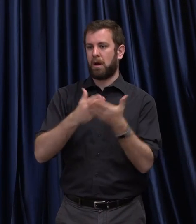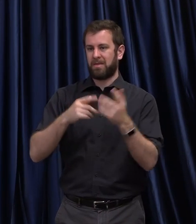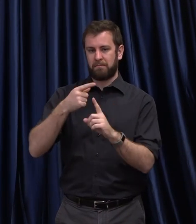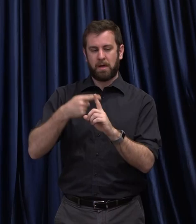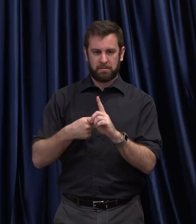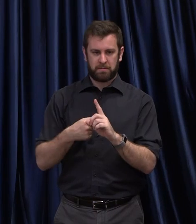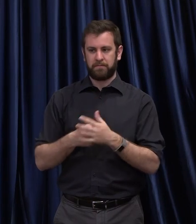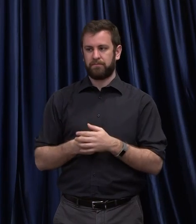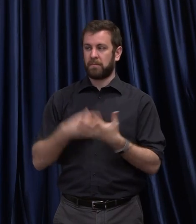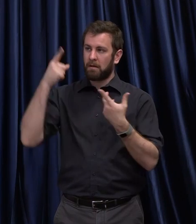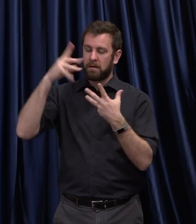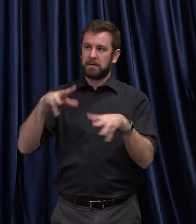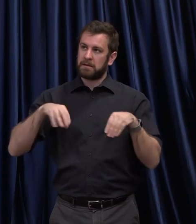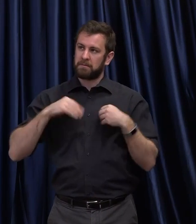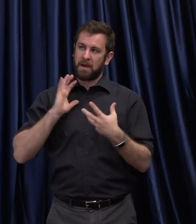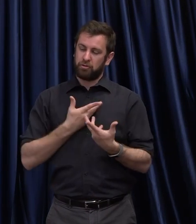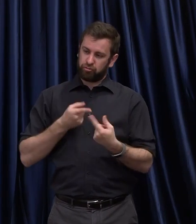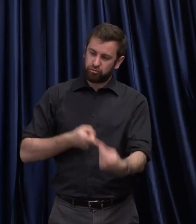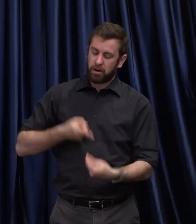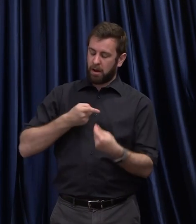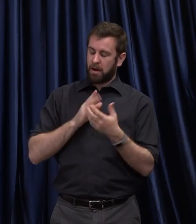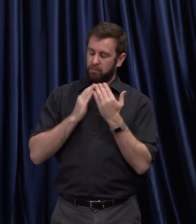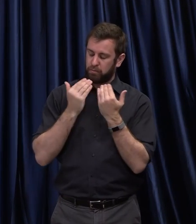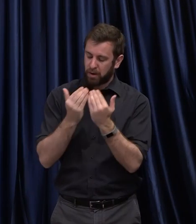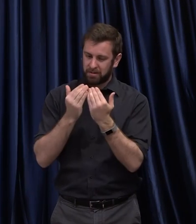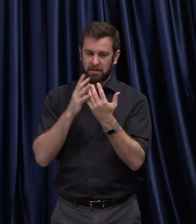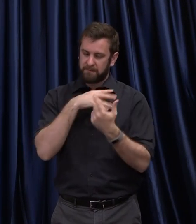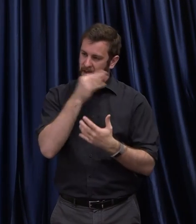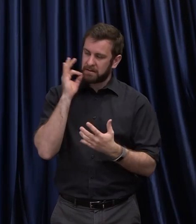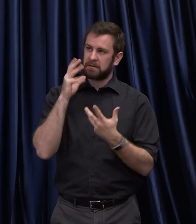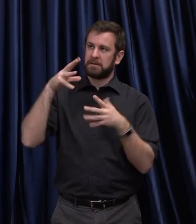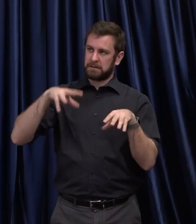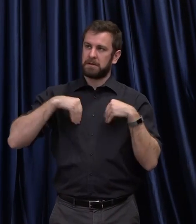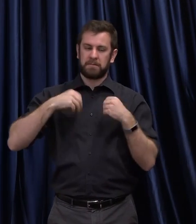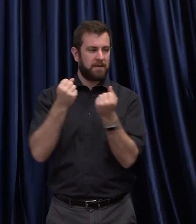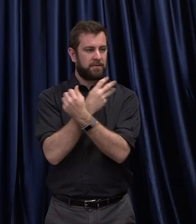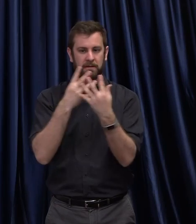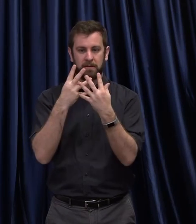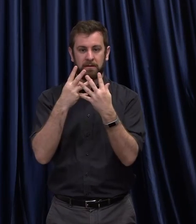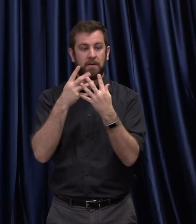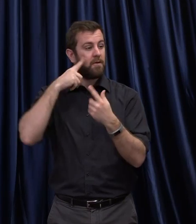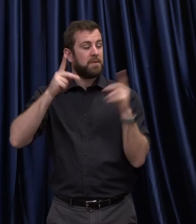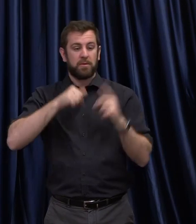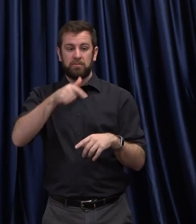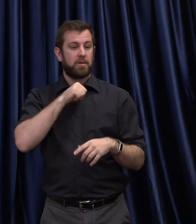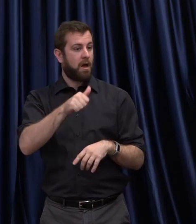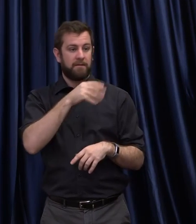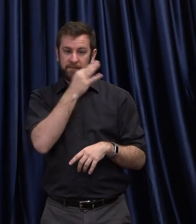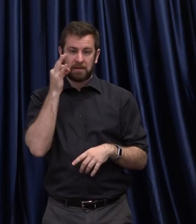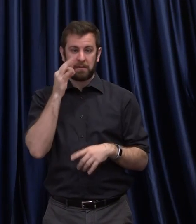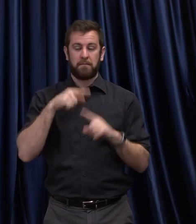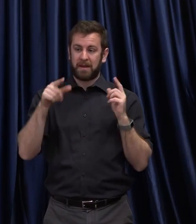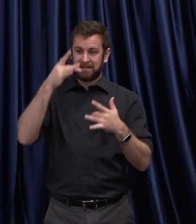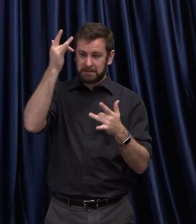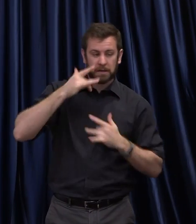our struggles, our prayers, our fasting. May Allah accept the charity, even those who are not fasting and are sick